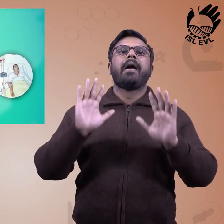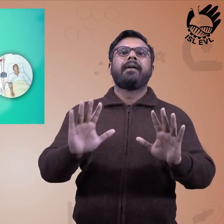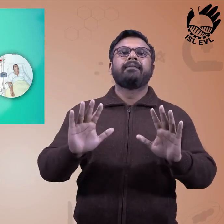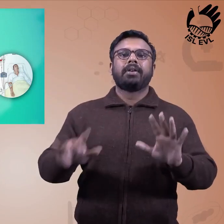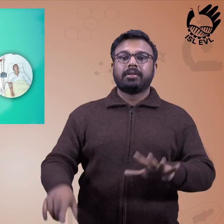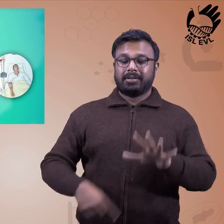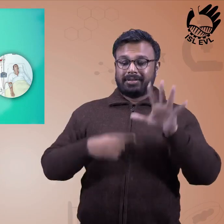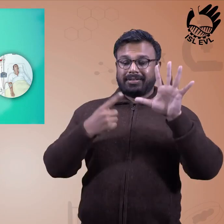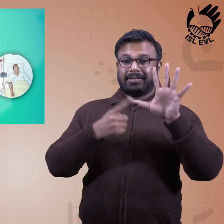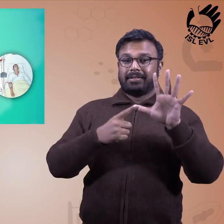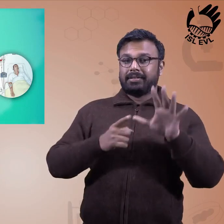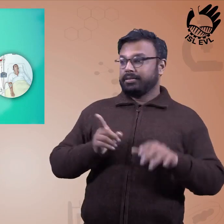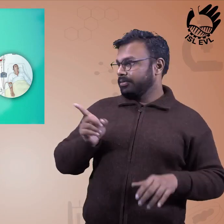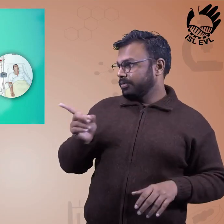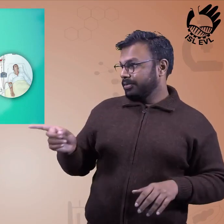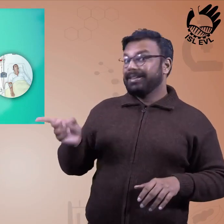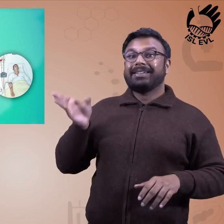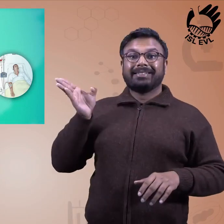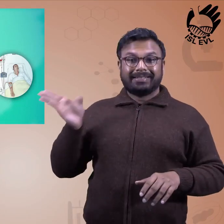fifth,